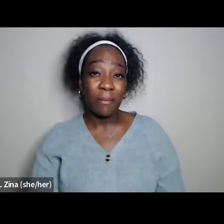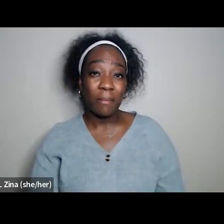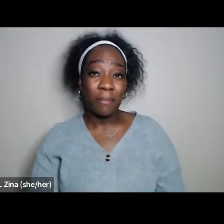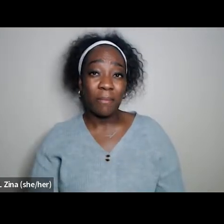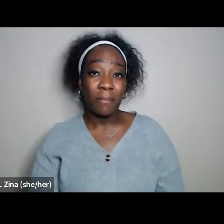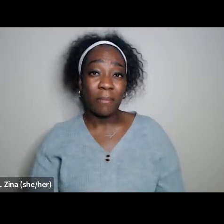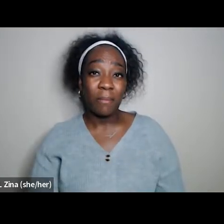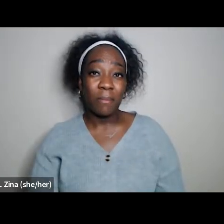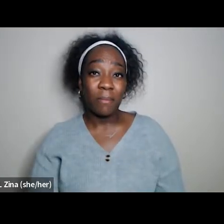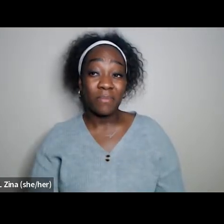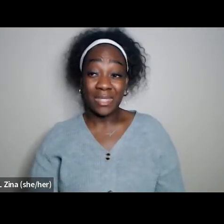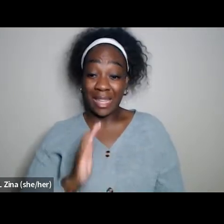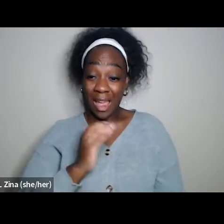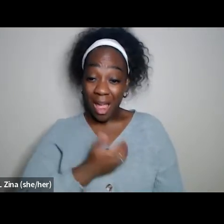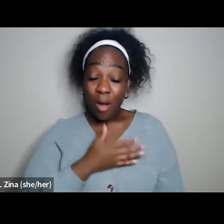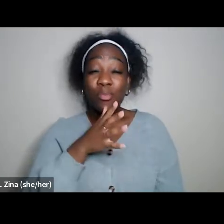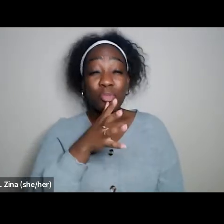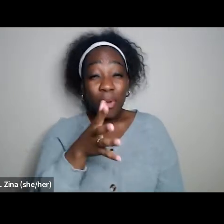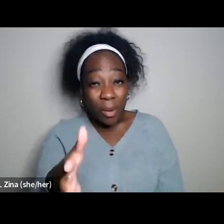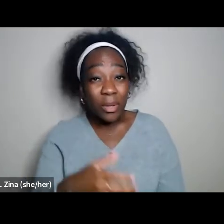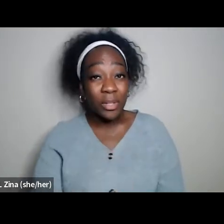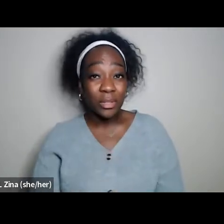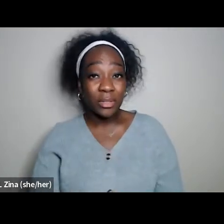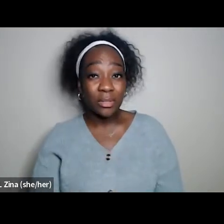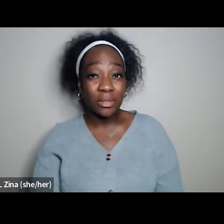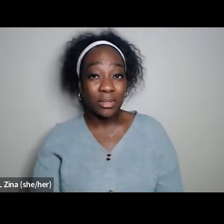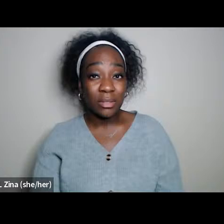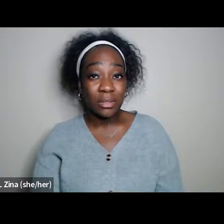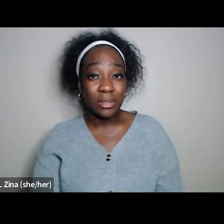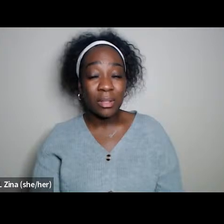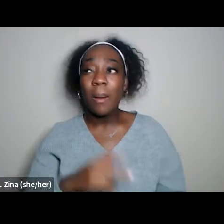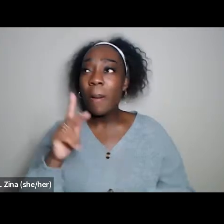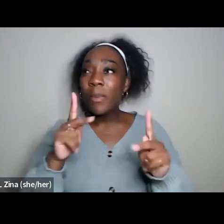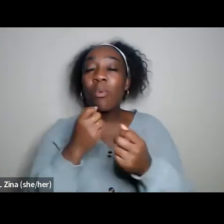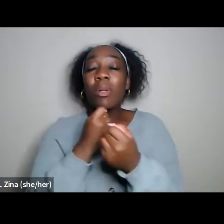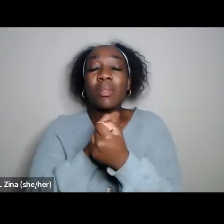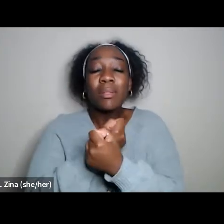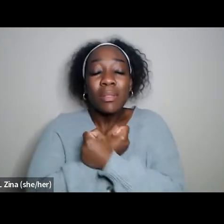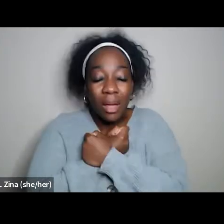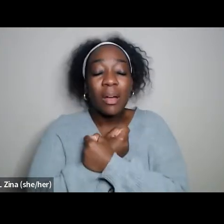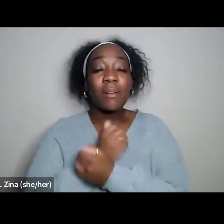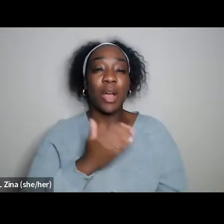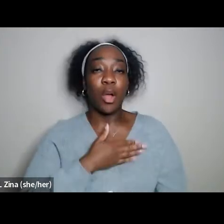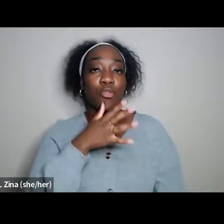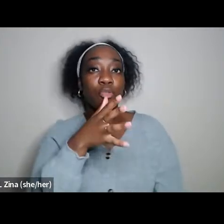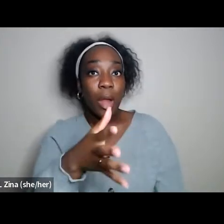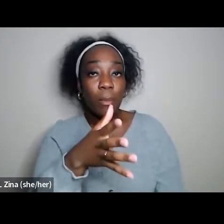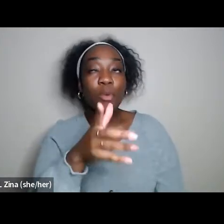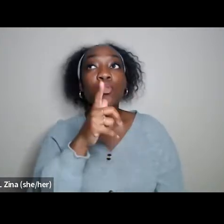our grandmothers and people who loved our grandmothers who were stolen.